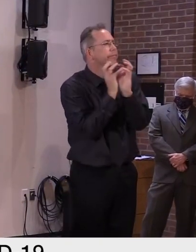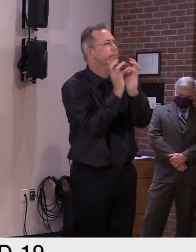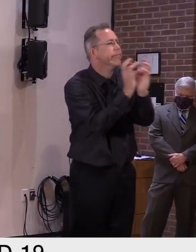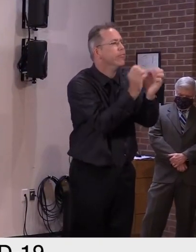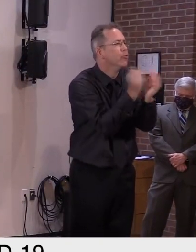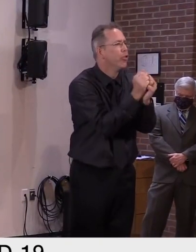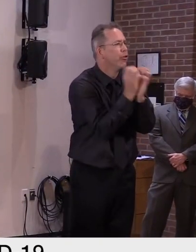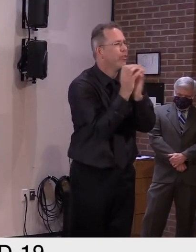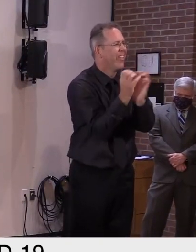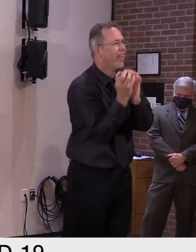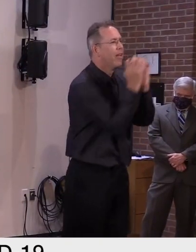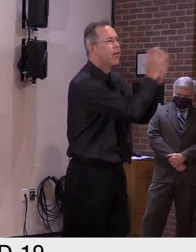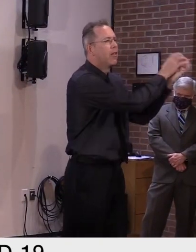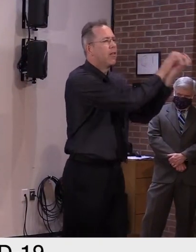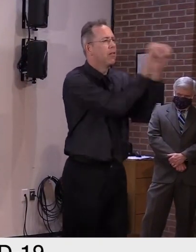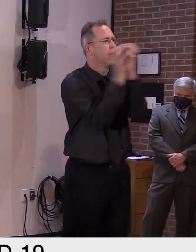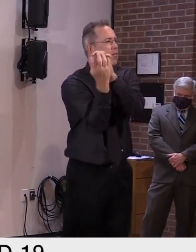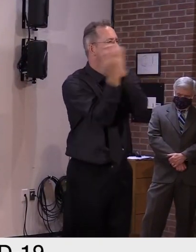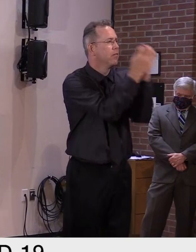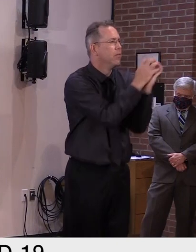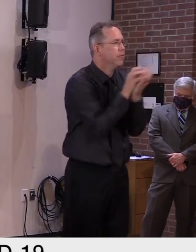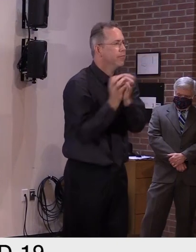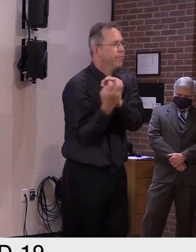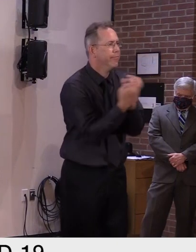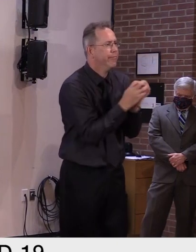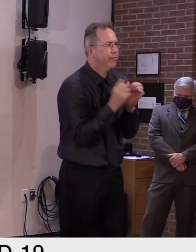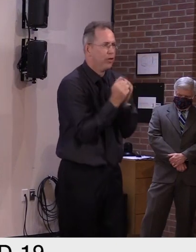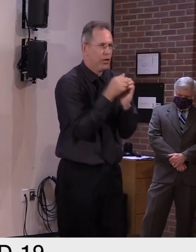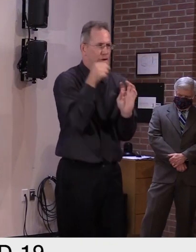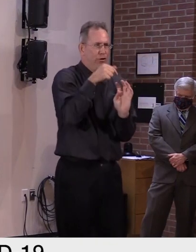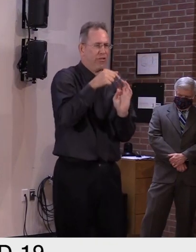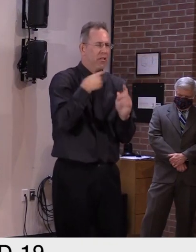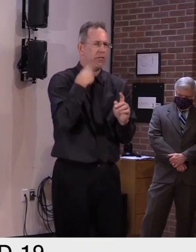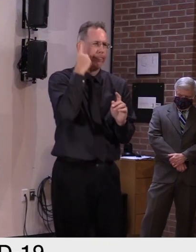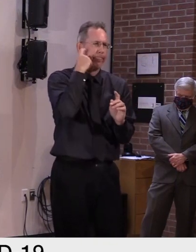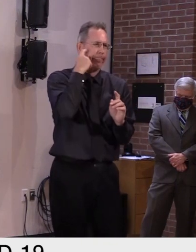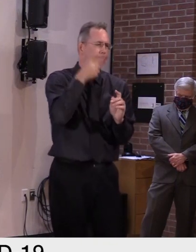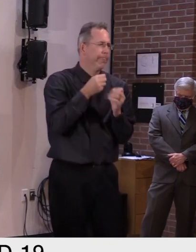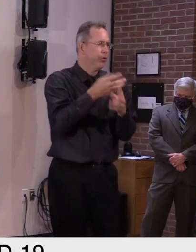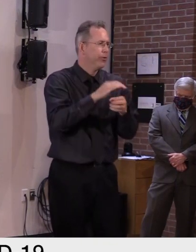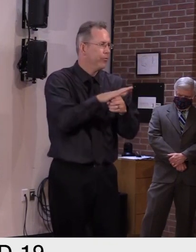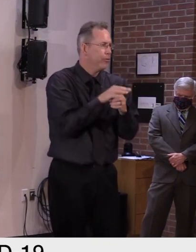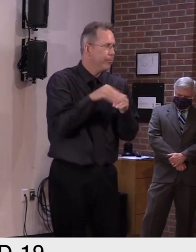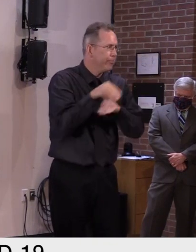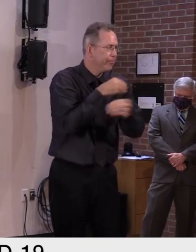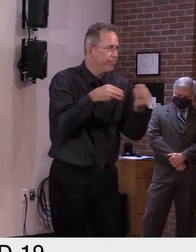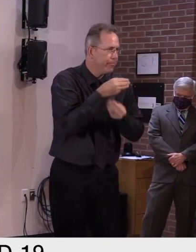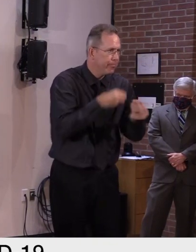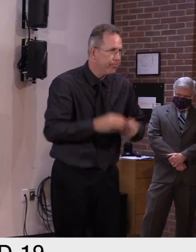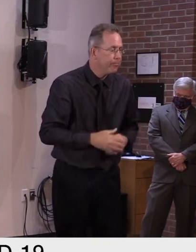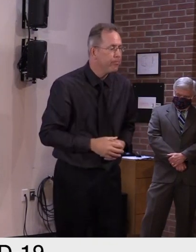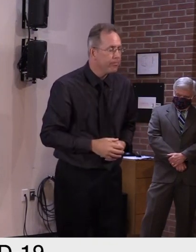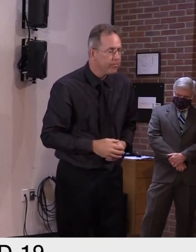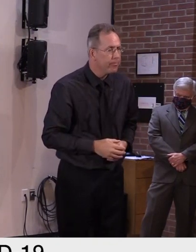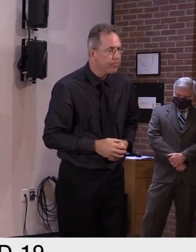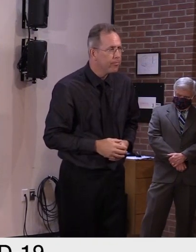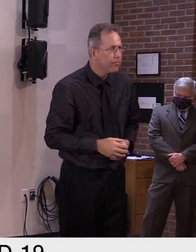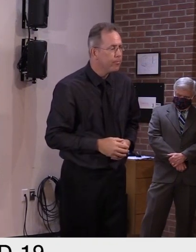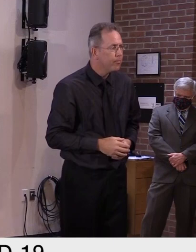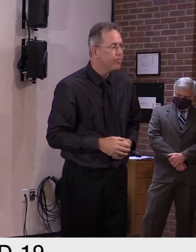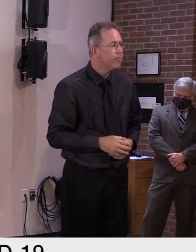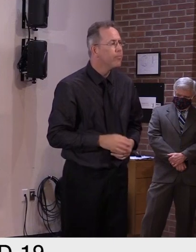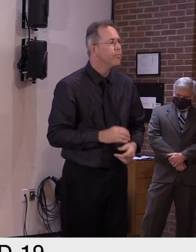Dr. Levine, I had asked Dr. Kelso about this on Friday, but just wanted to get your perspective as well about the study on remdesivir and how